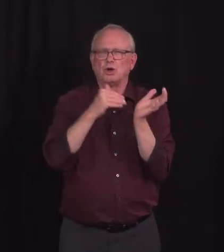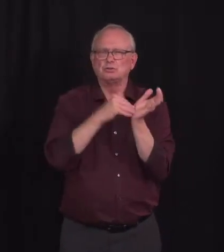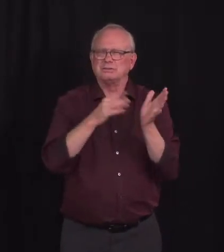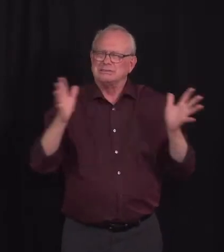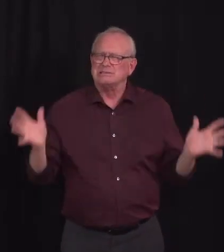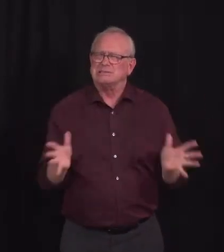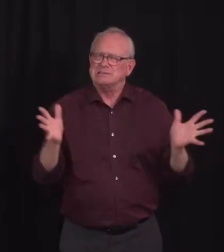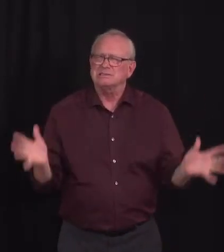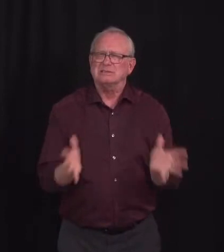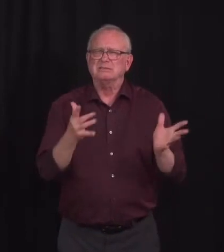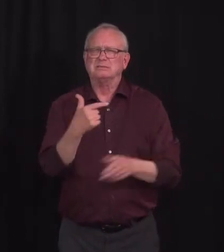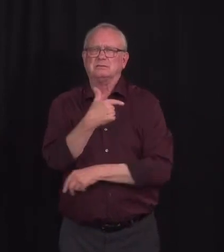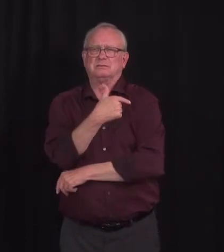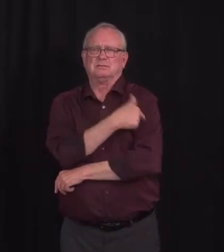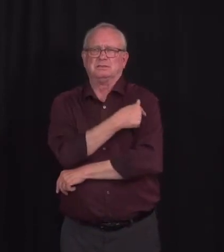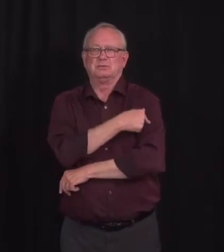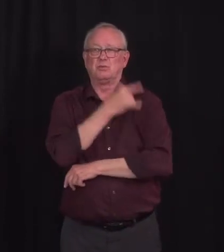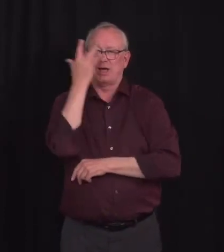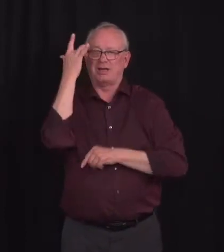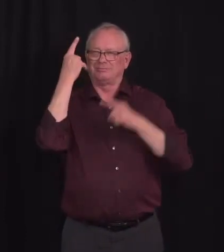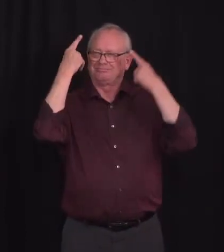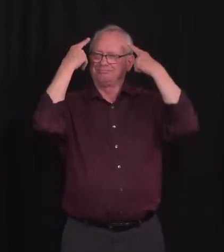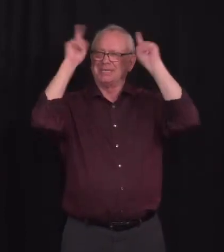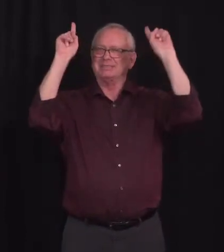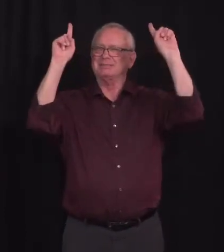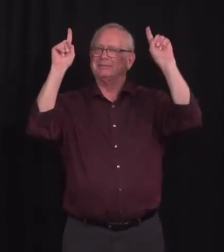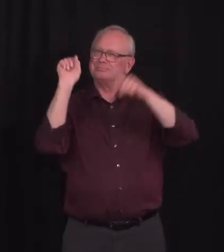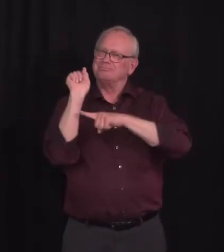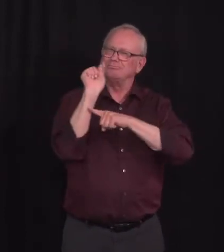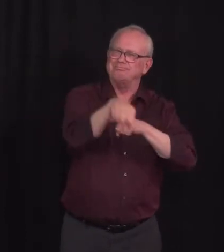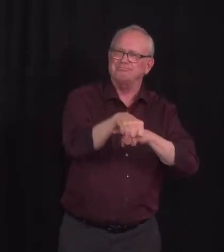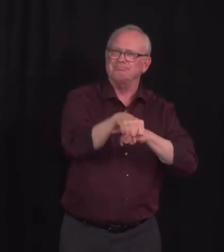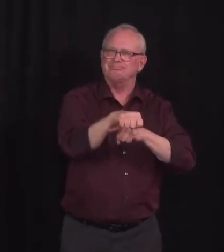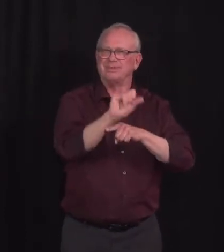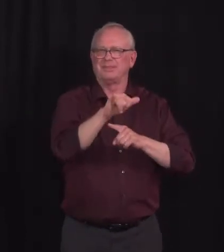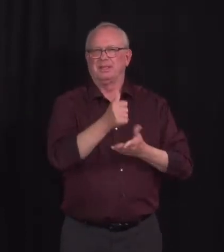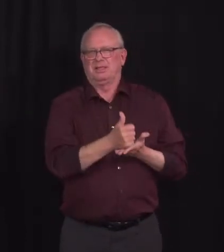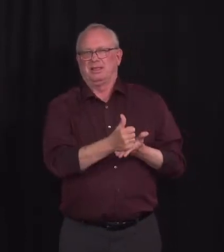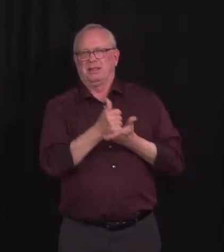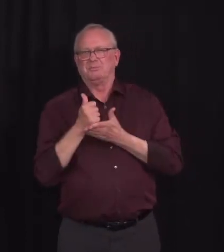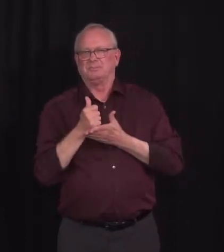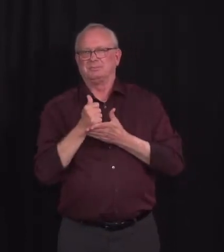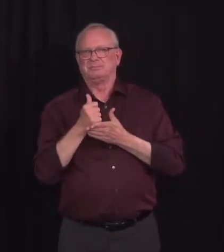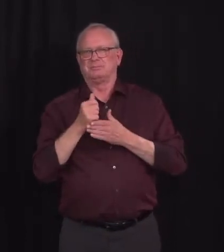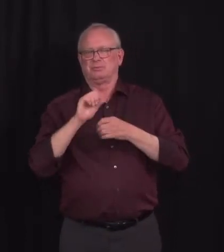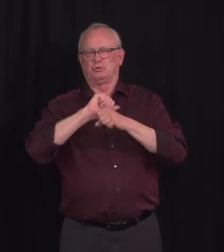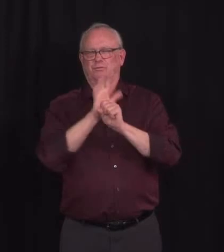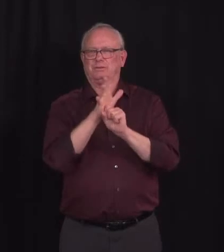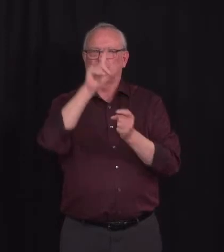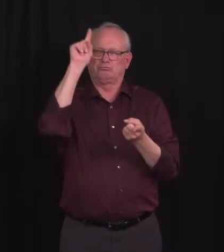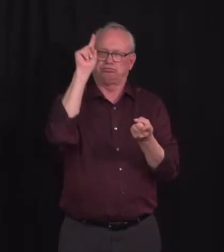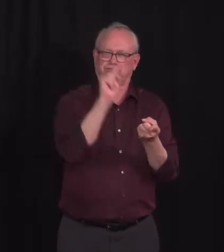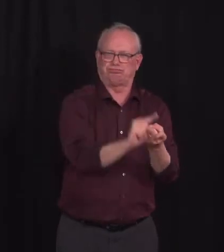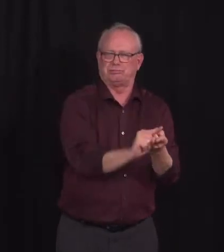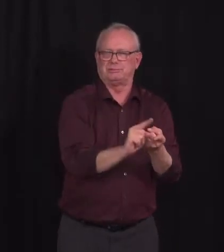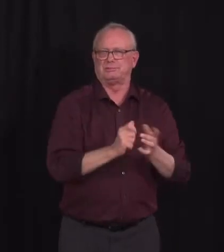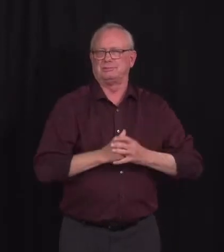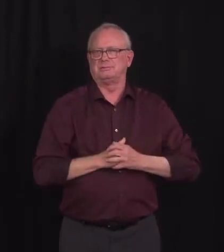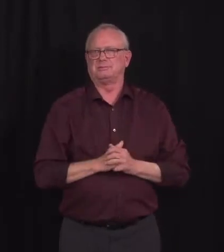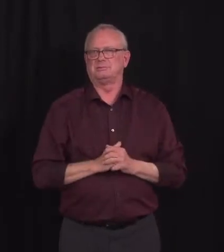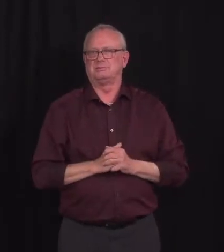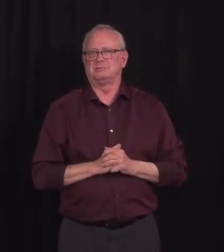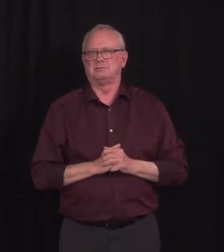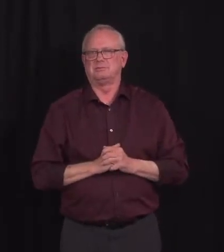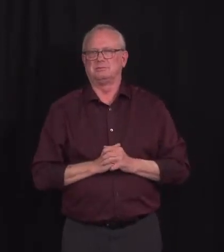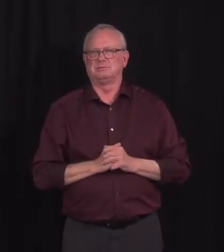they are our path out of this pandemic. Today, I'd like to share some preliminary real-world data showing just what